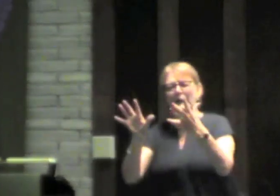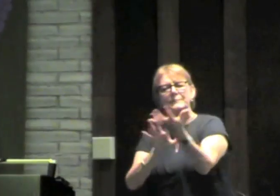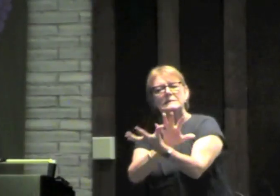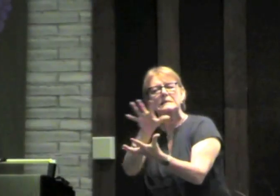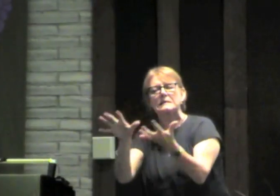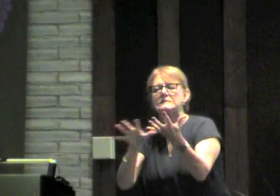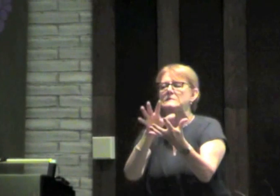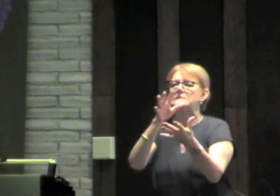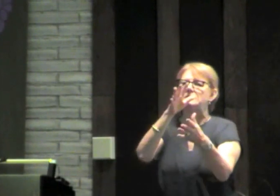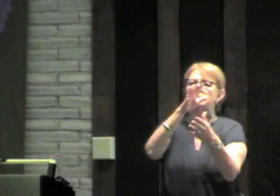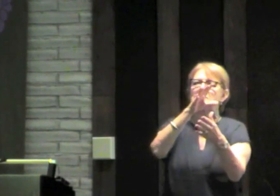of it.